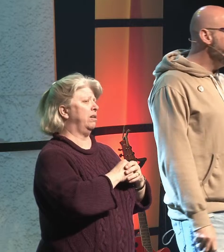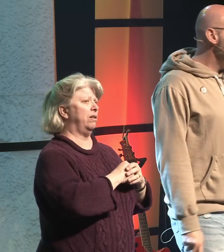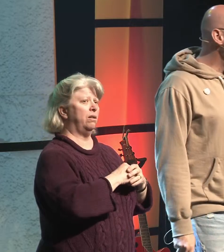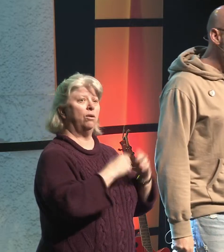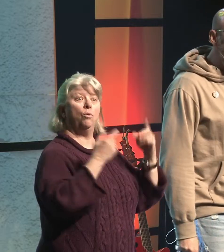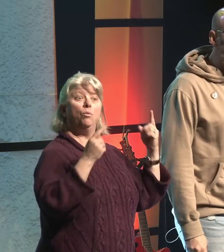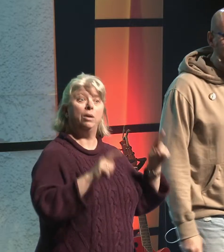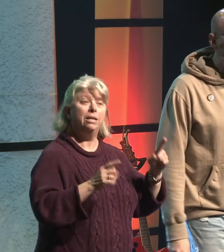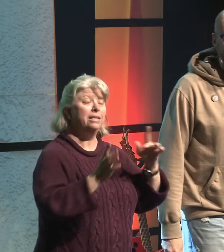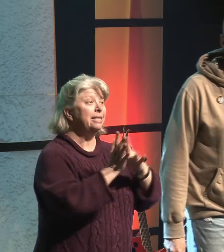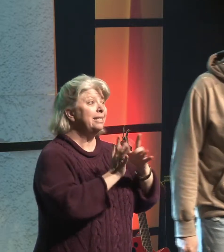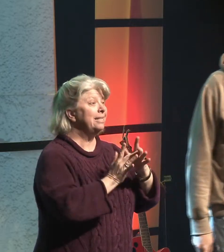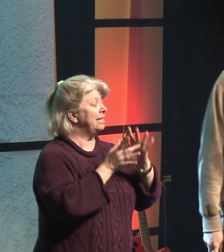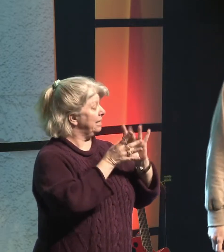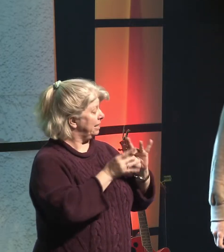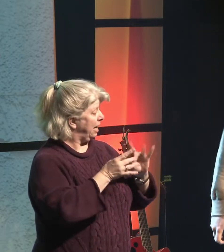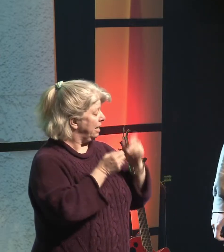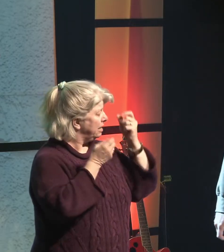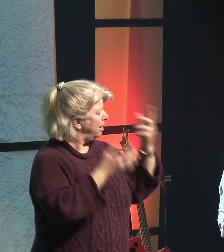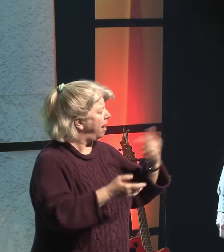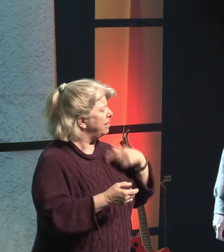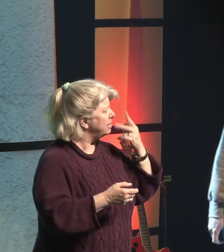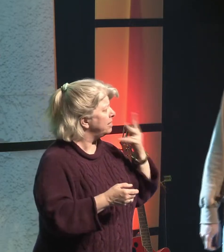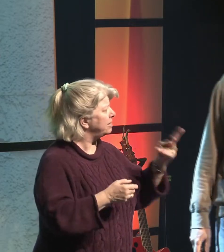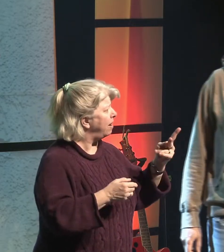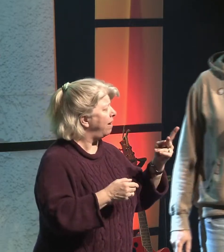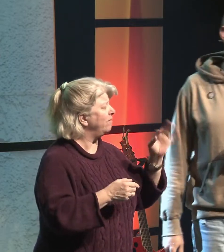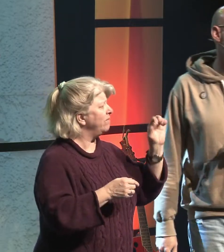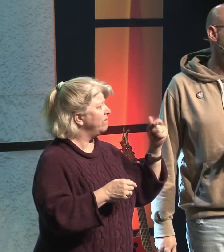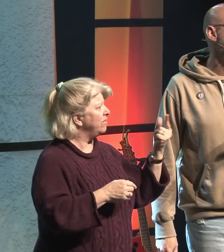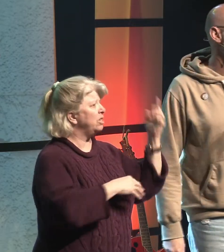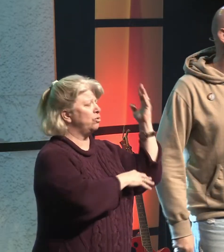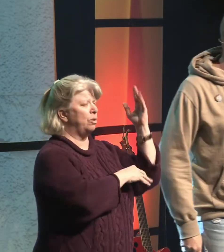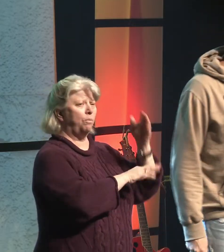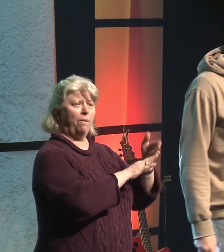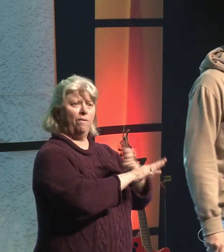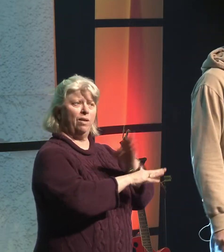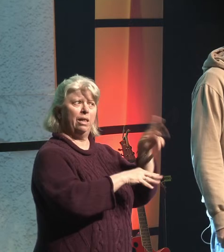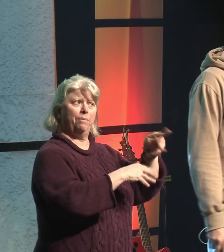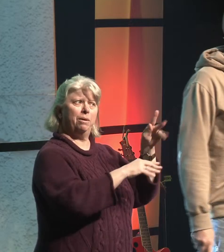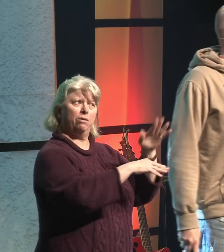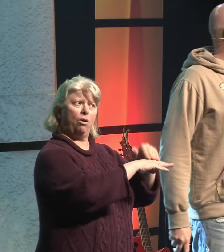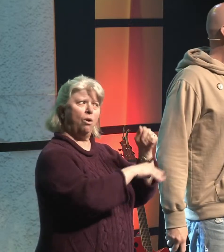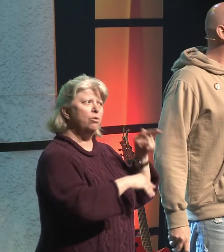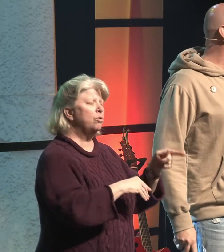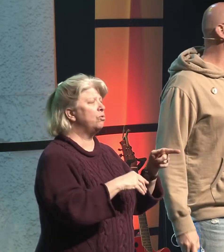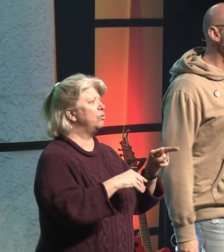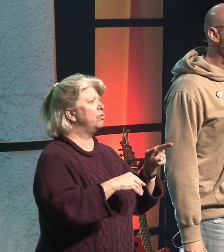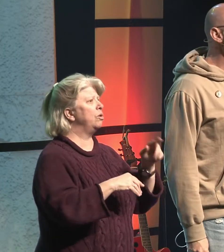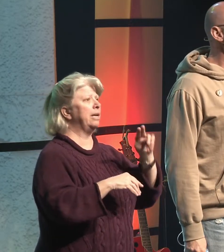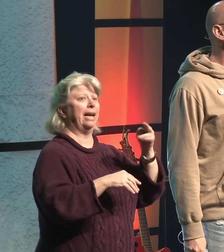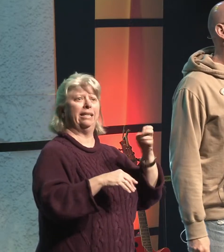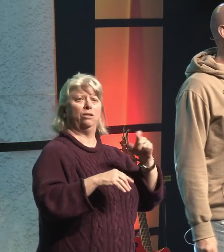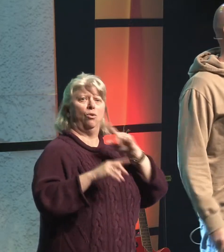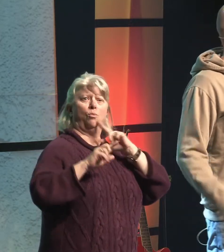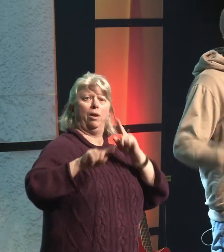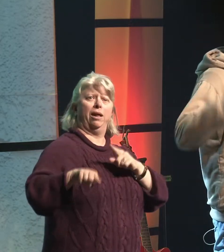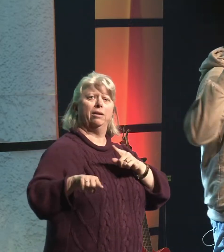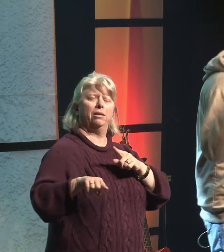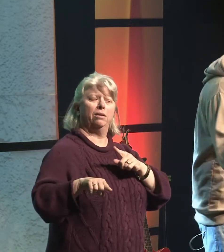when Jesus says to this guy, well, I saw you under the fig tree before Philip called you, Nathanael